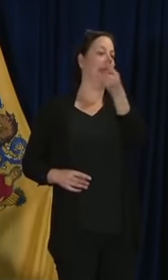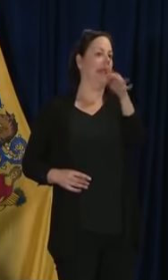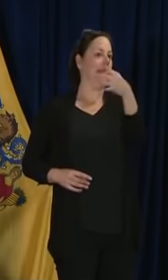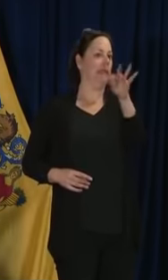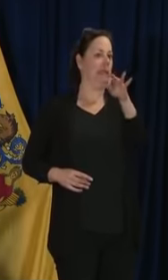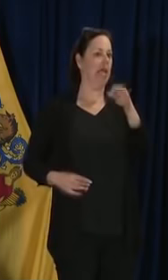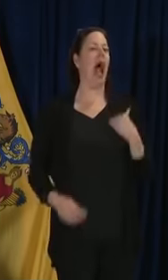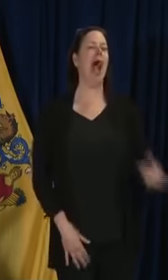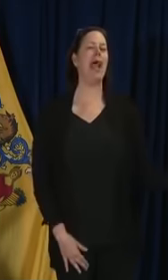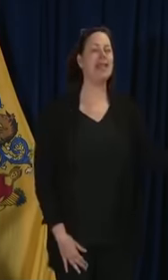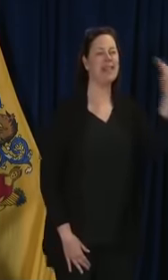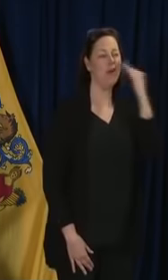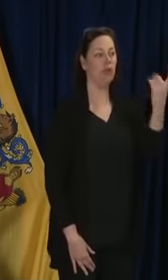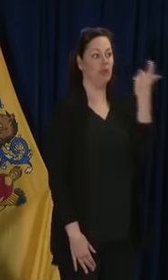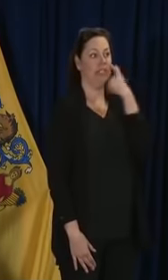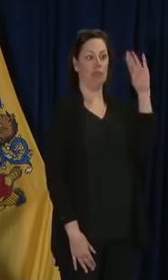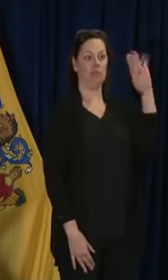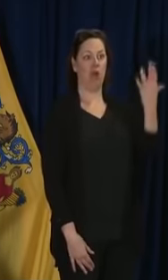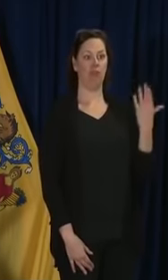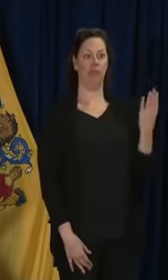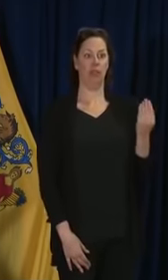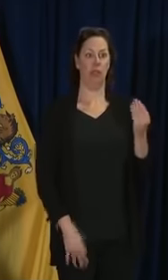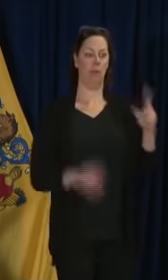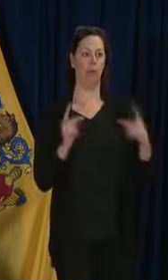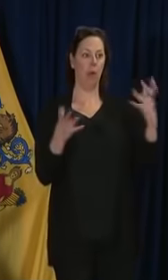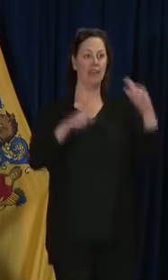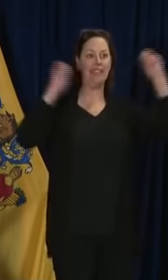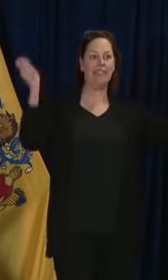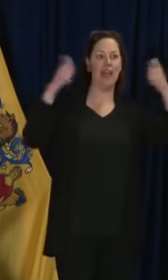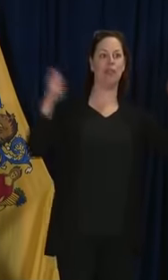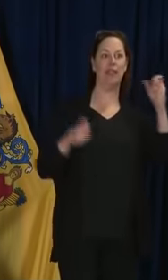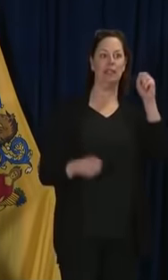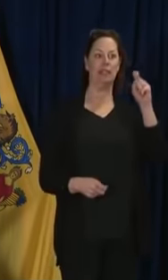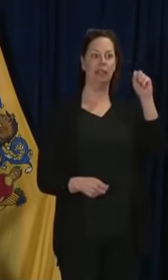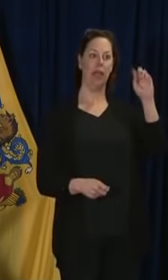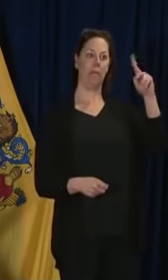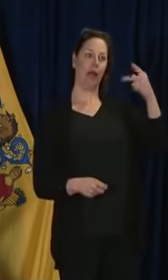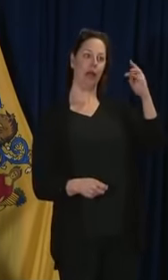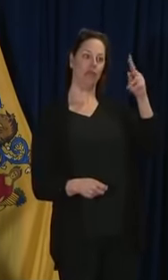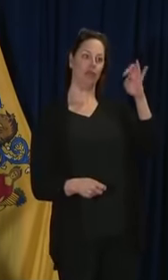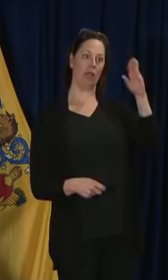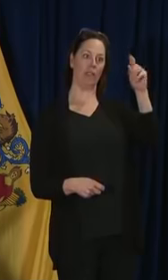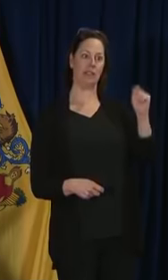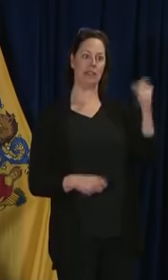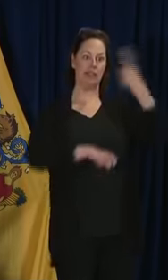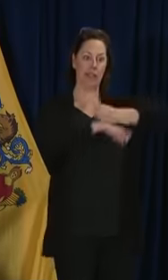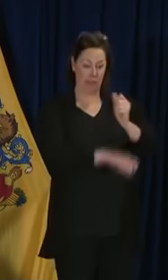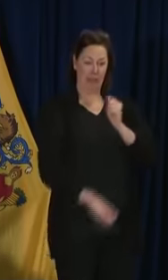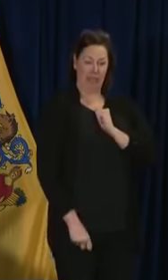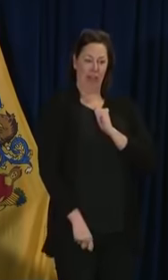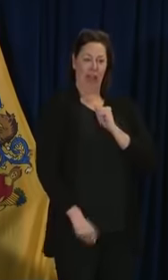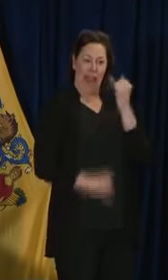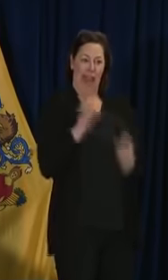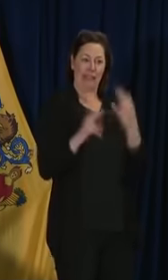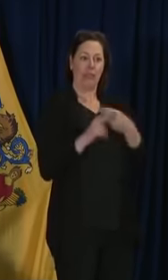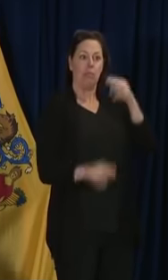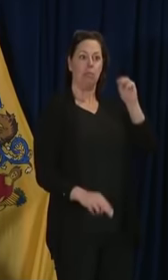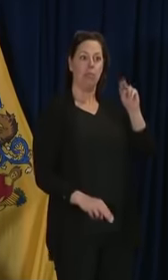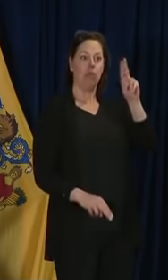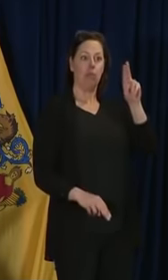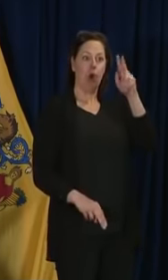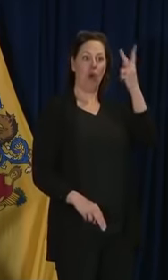people wanted to celebrate St. Patrick's Day, but absolutely no one should even been considering going out to a